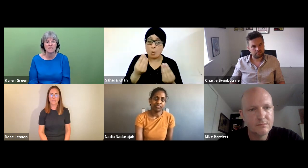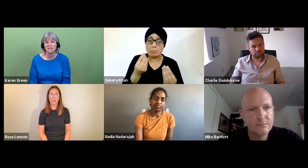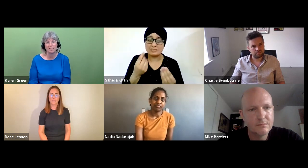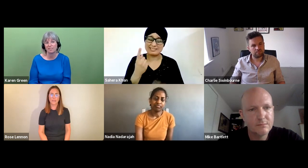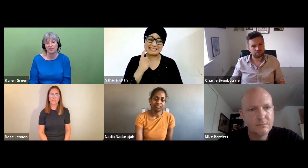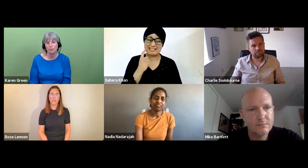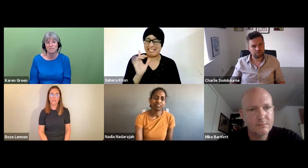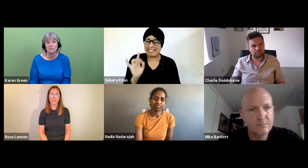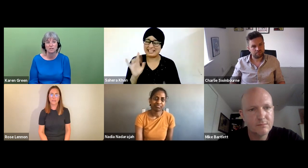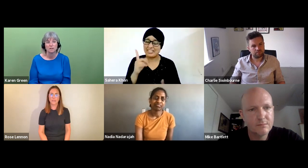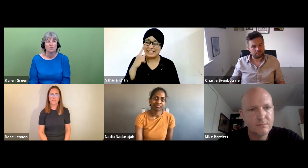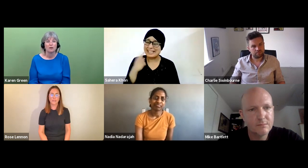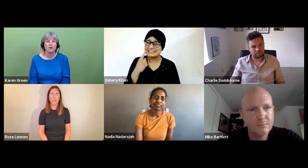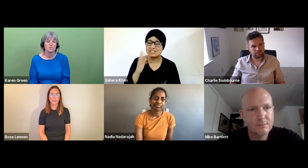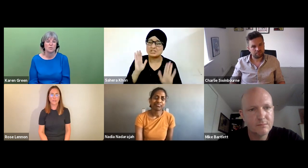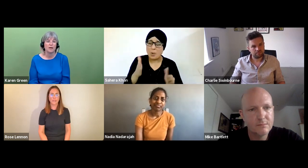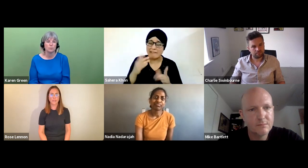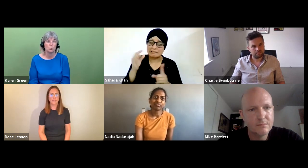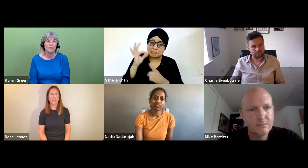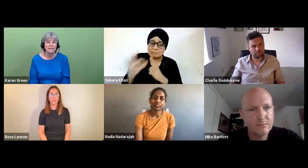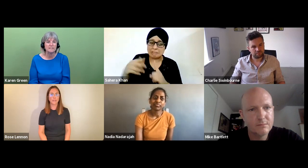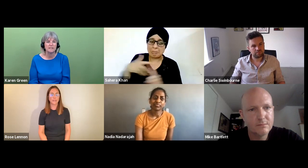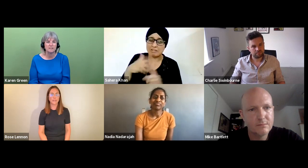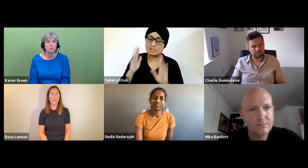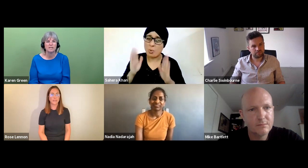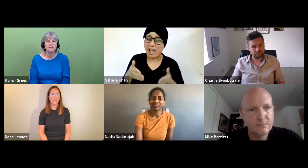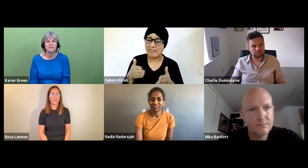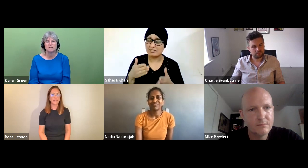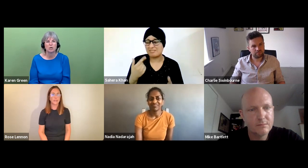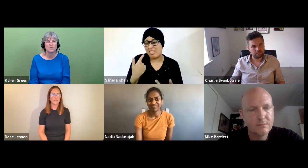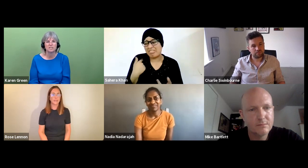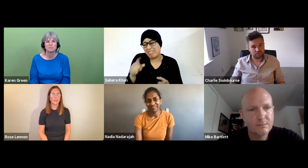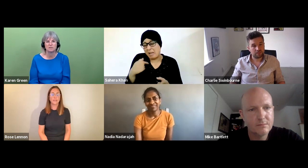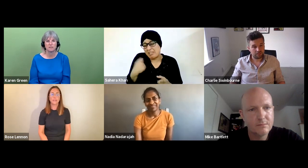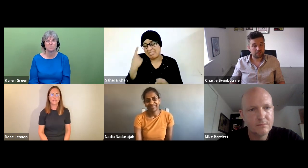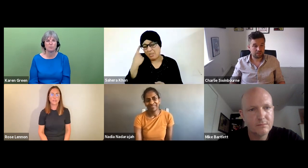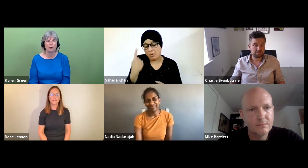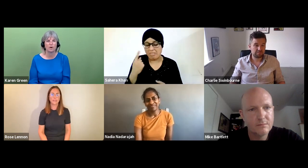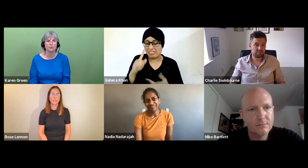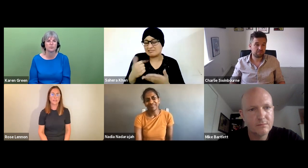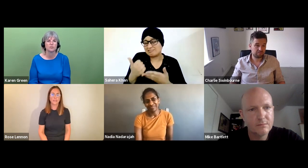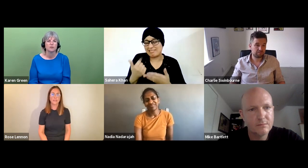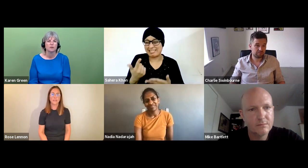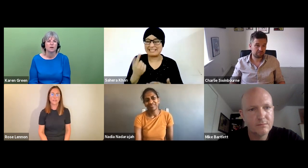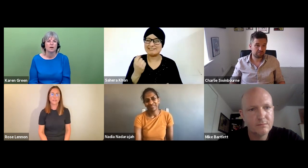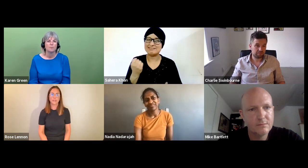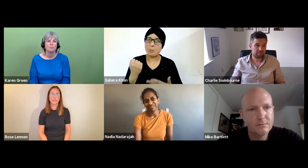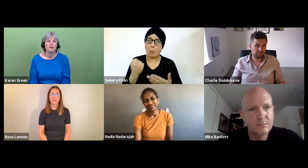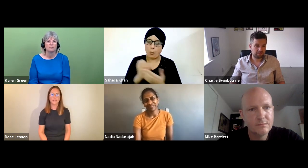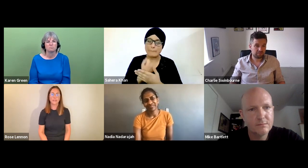and that was it. So that was quite easy. So I didn't need to go into specifics of backgrounds. So